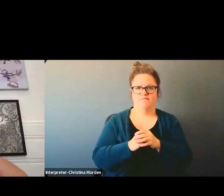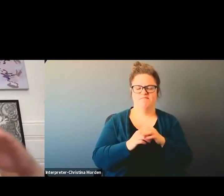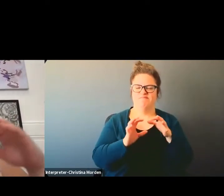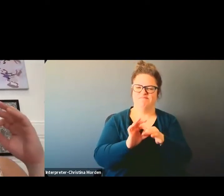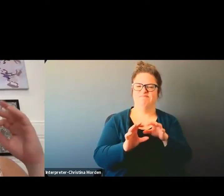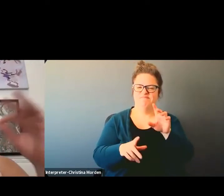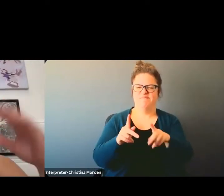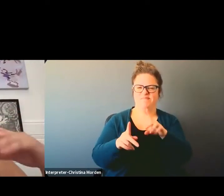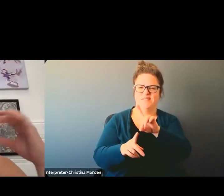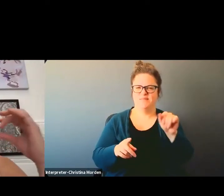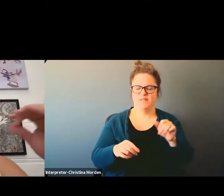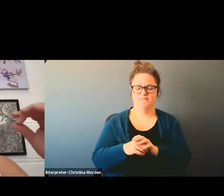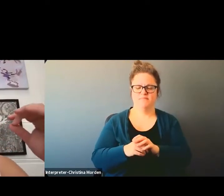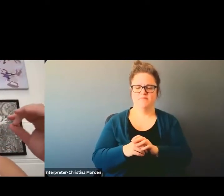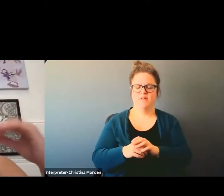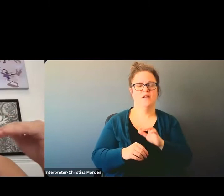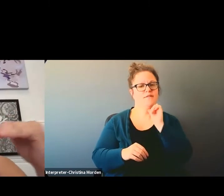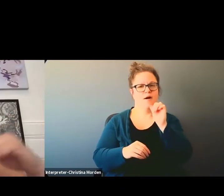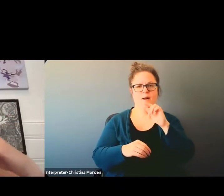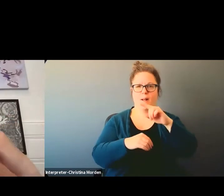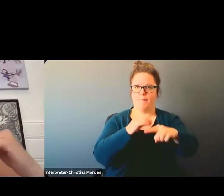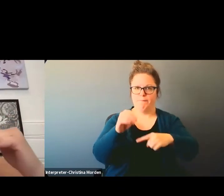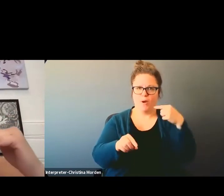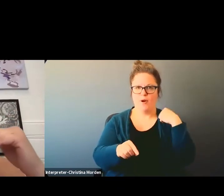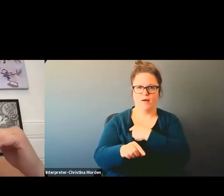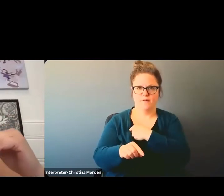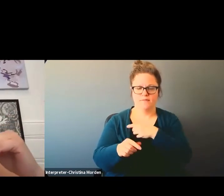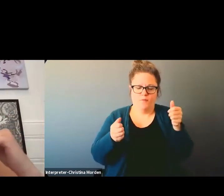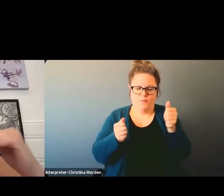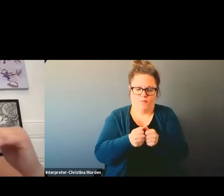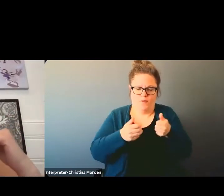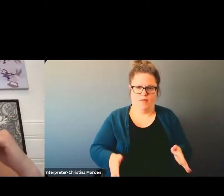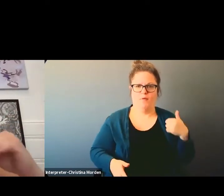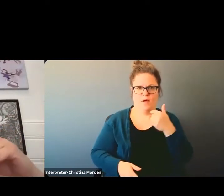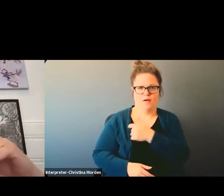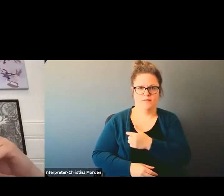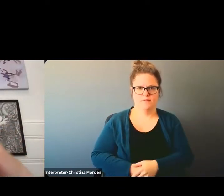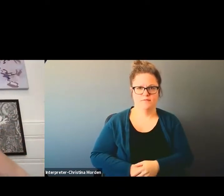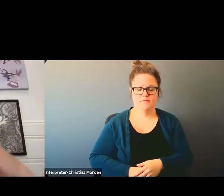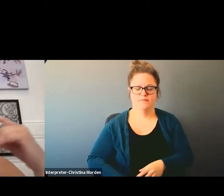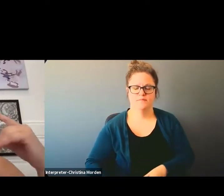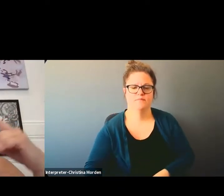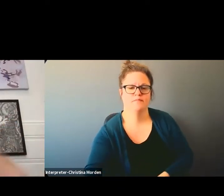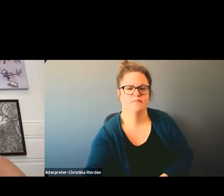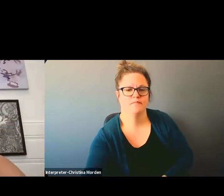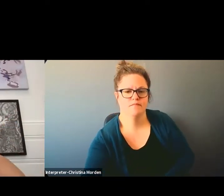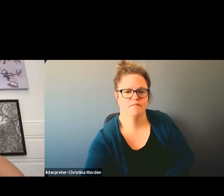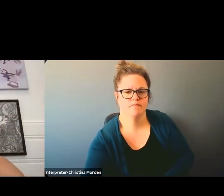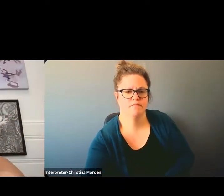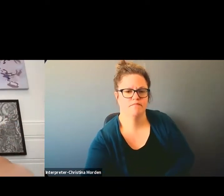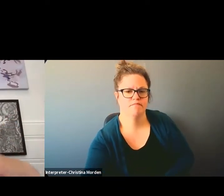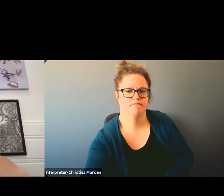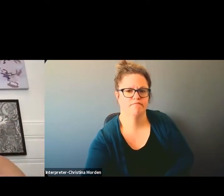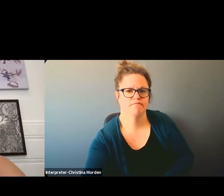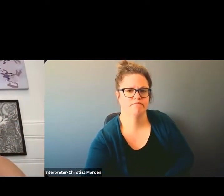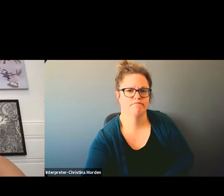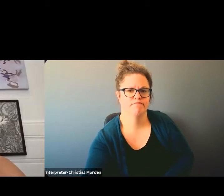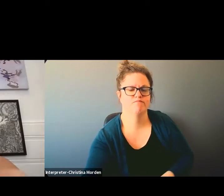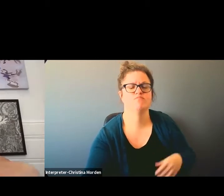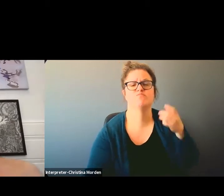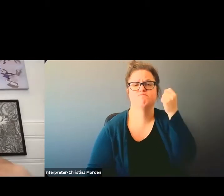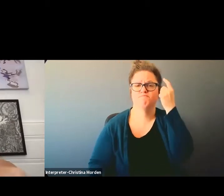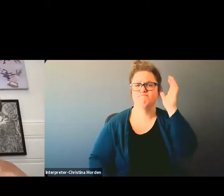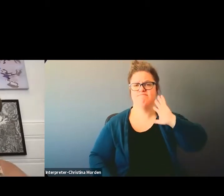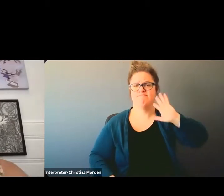us." This slogan stems from the fact that historically, those with disabilities have been put into hospitals or